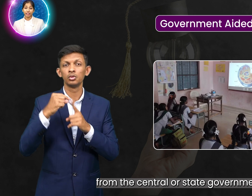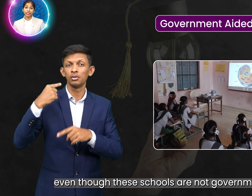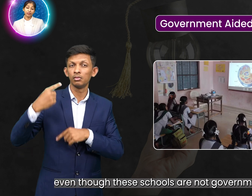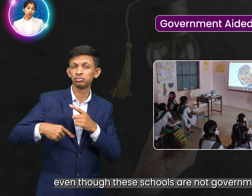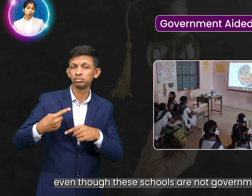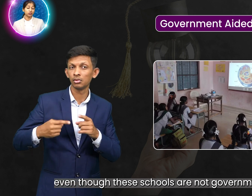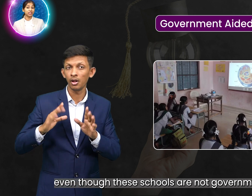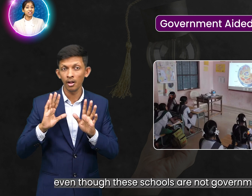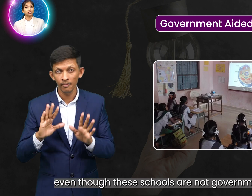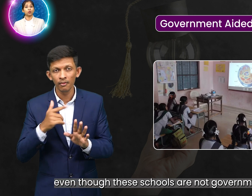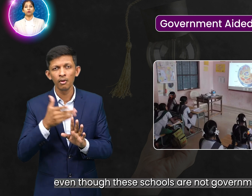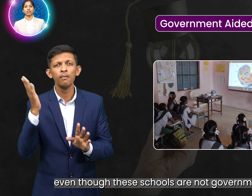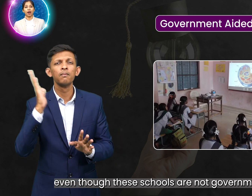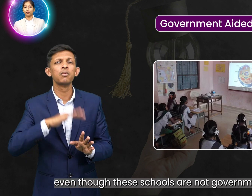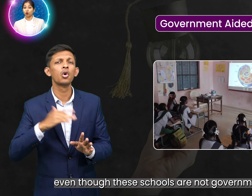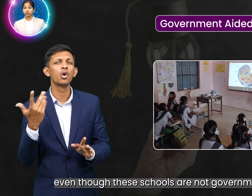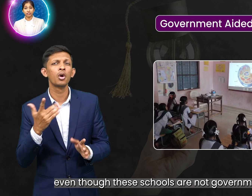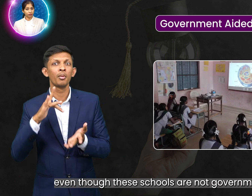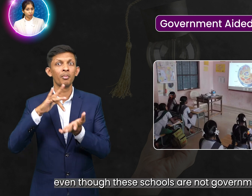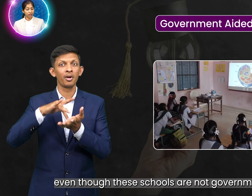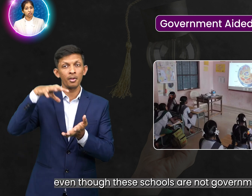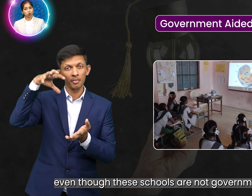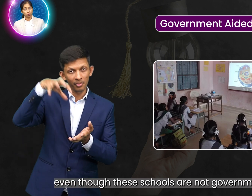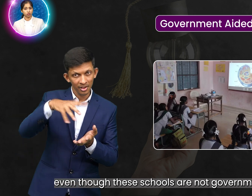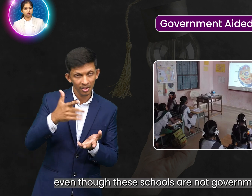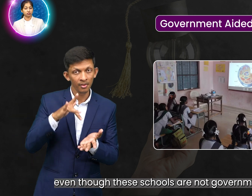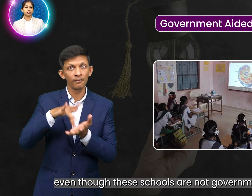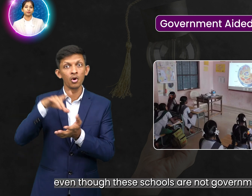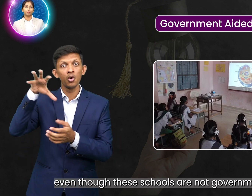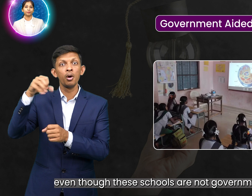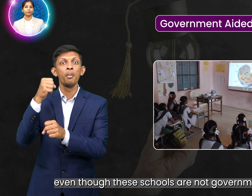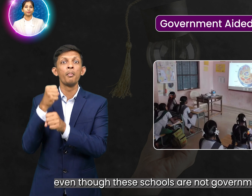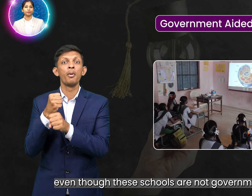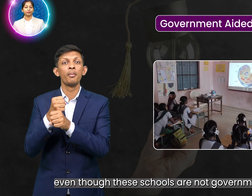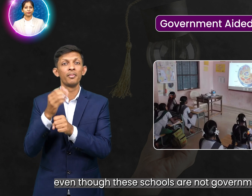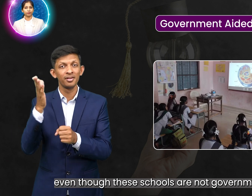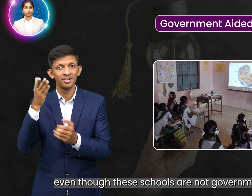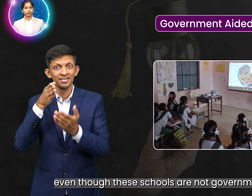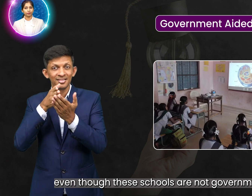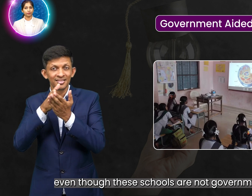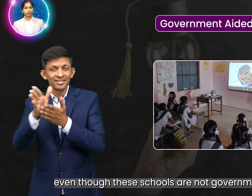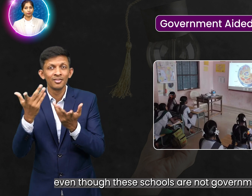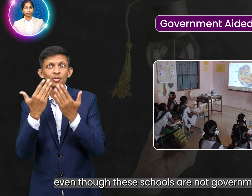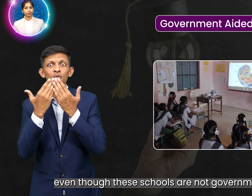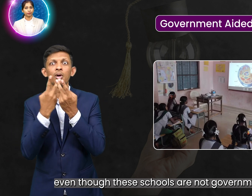government, even though these schools are not government schools.